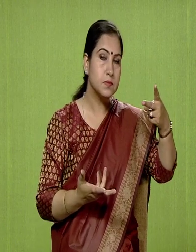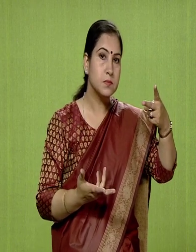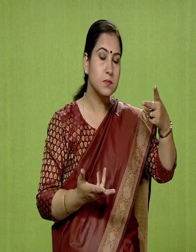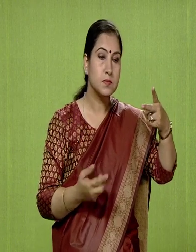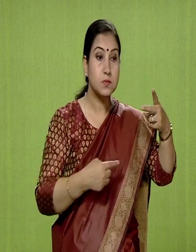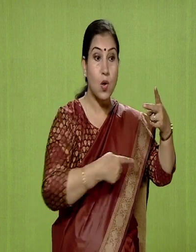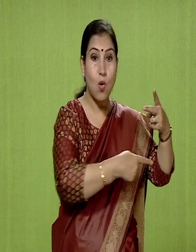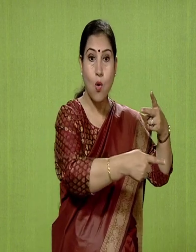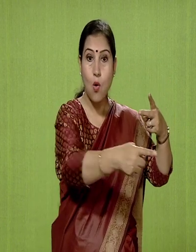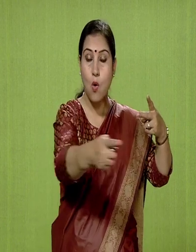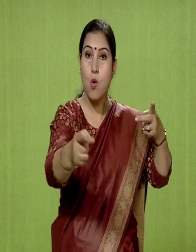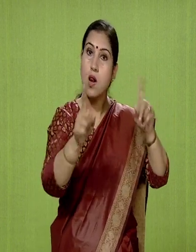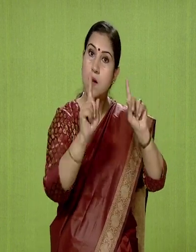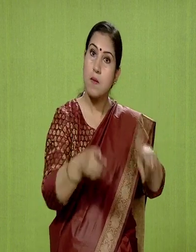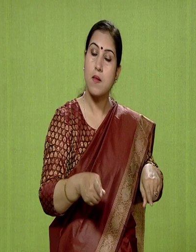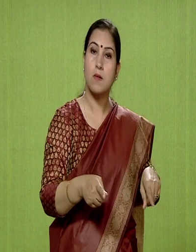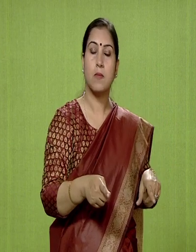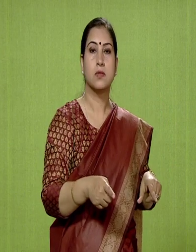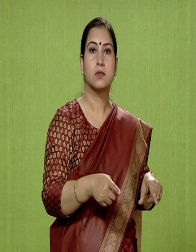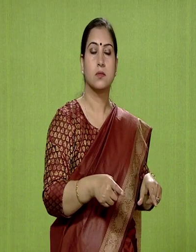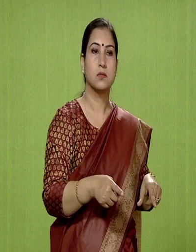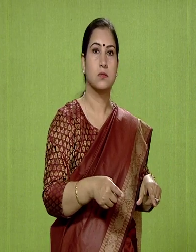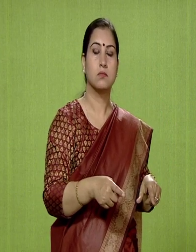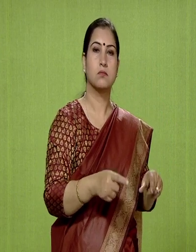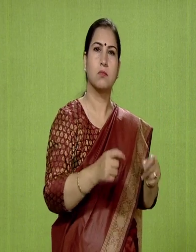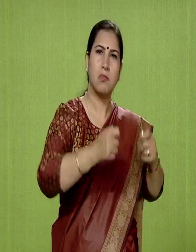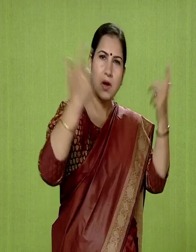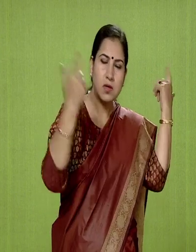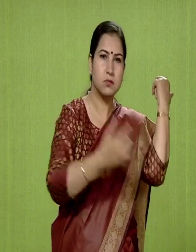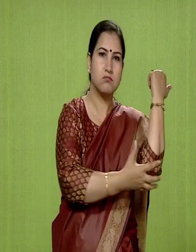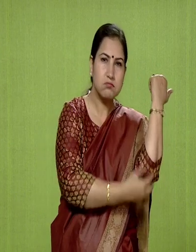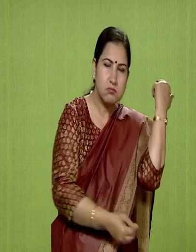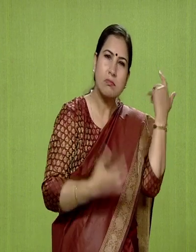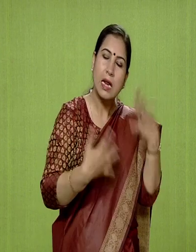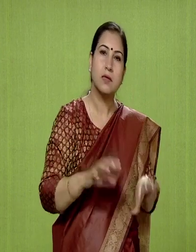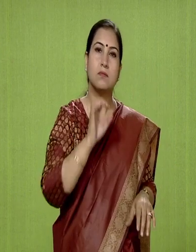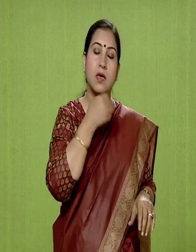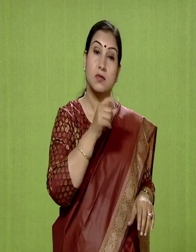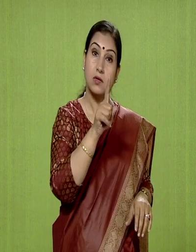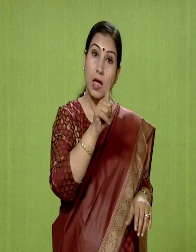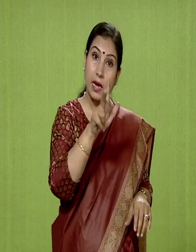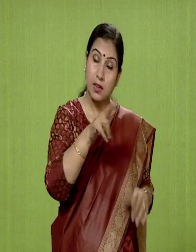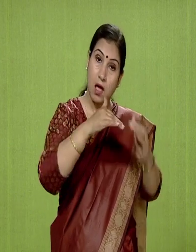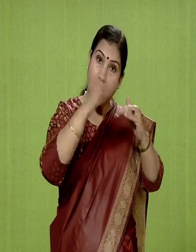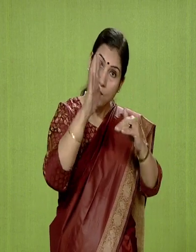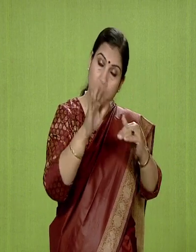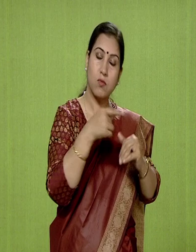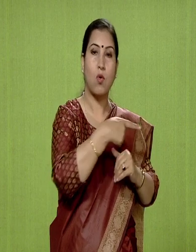right to vote should be given to all Indians above age of 18 years.